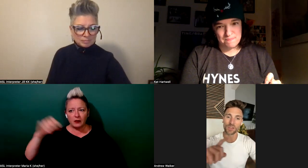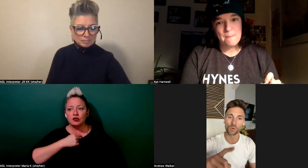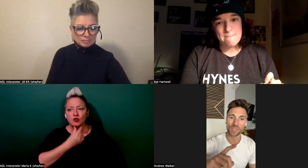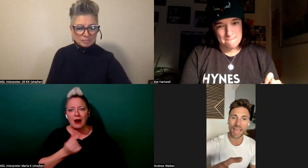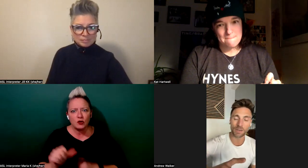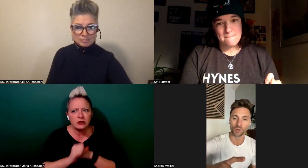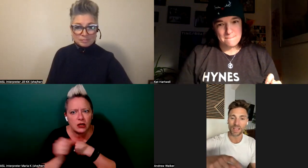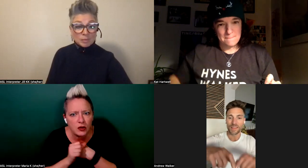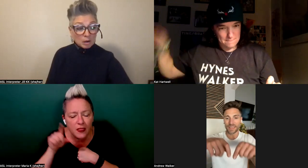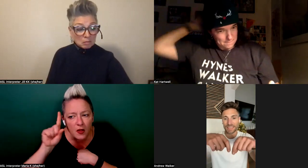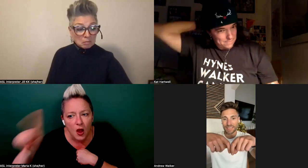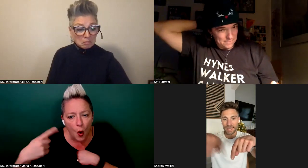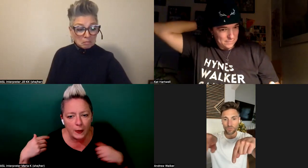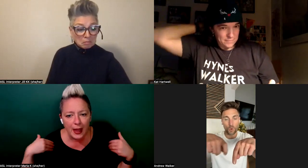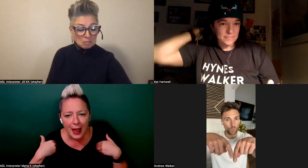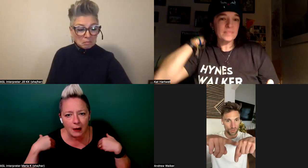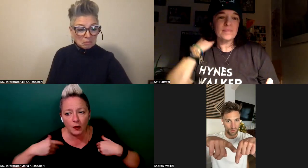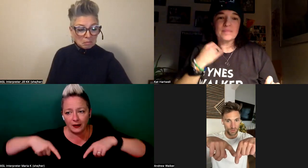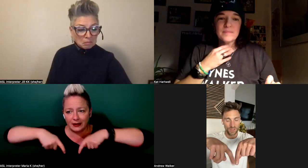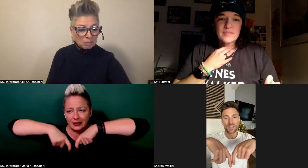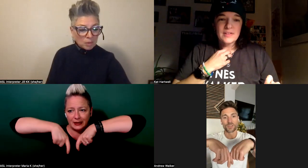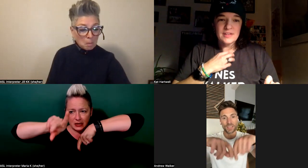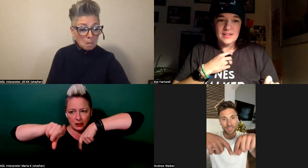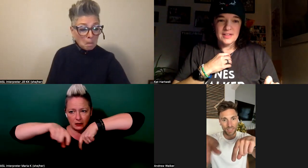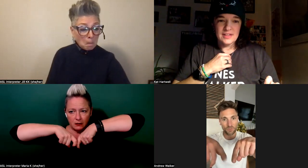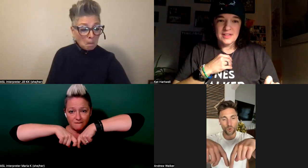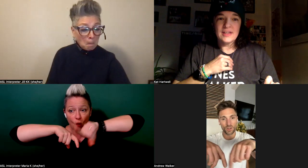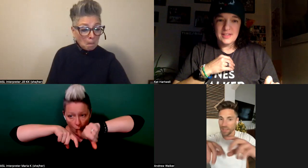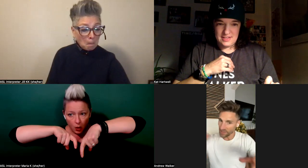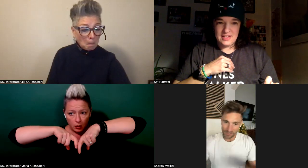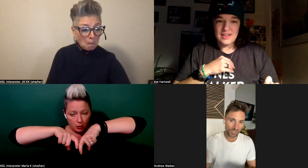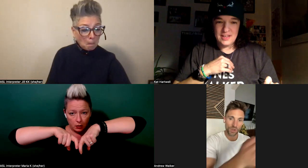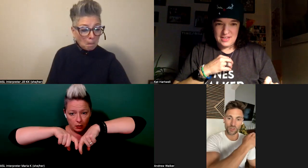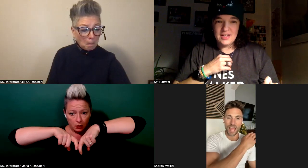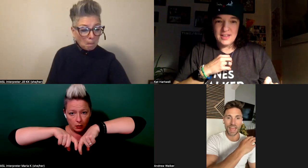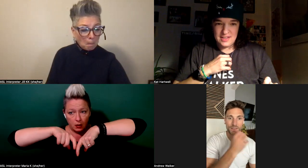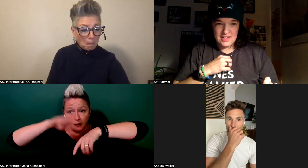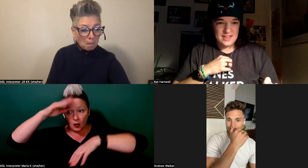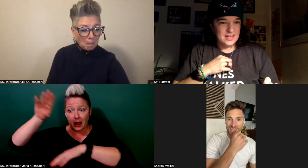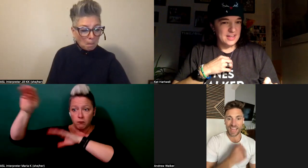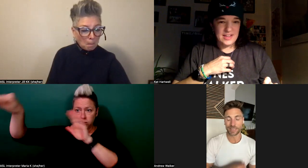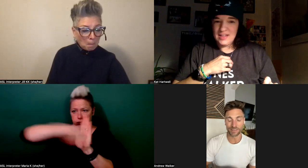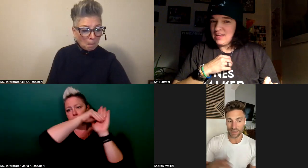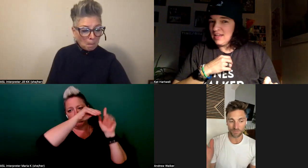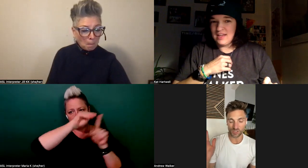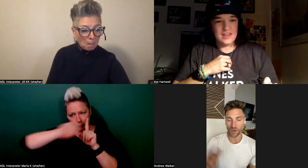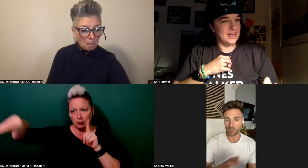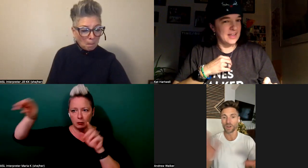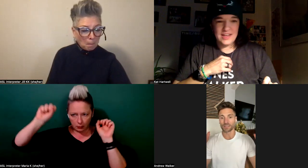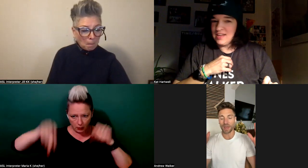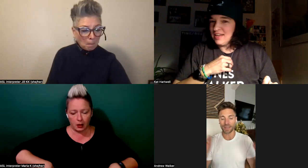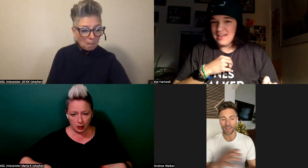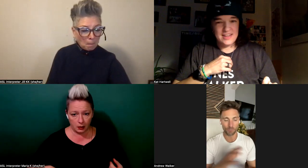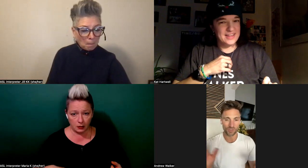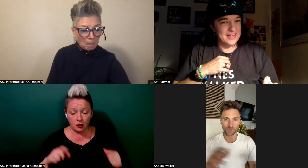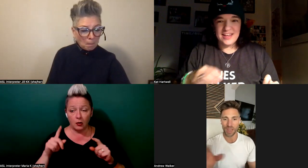Giraffes are the only animal that can kick forward. So they can kick forward, they can swing their head. And so everyone